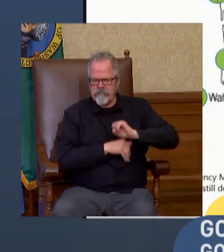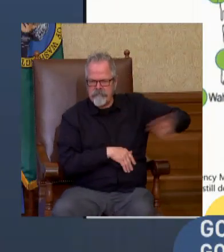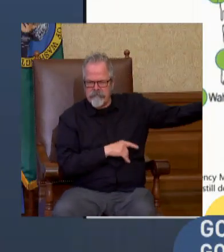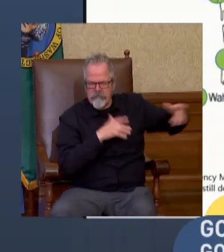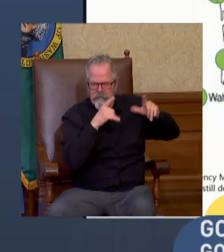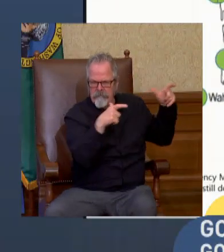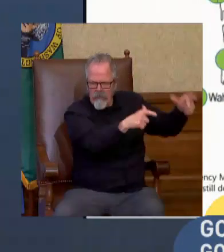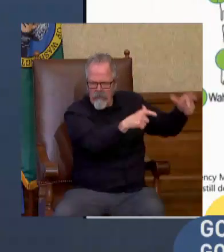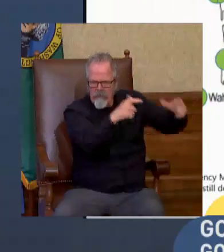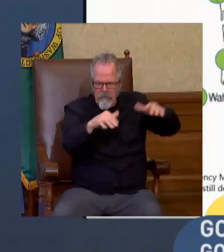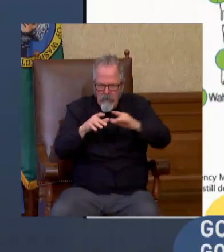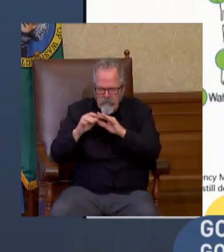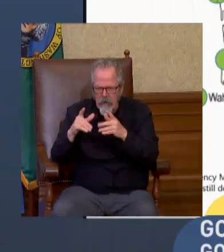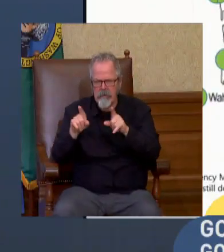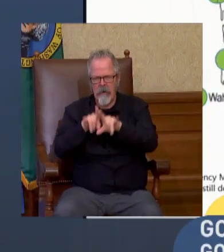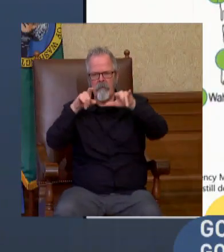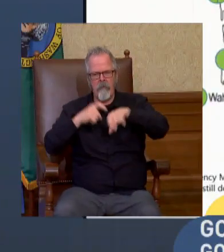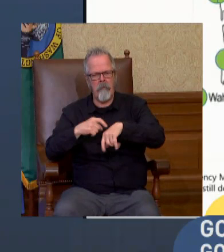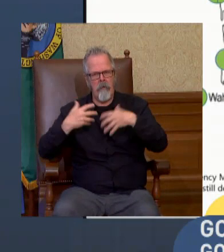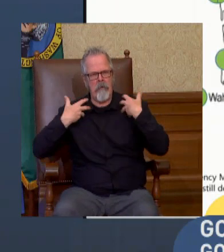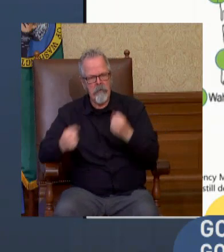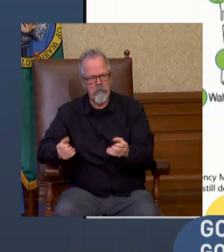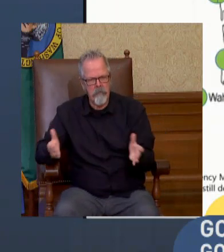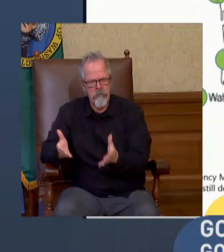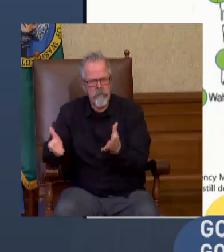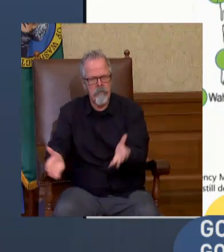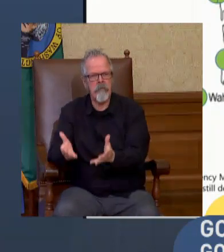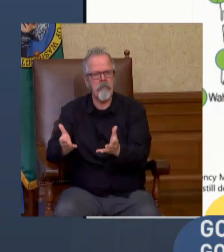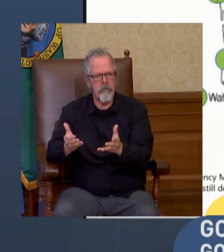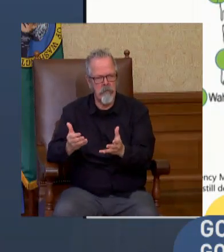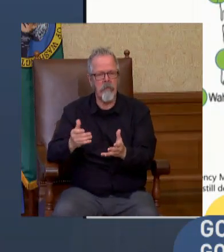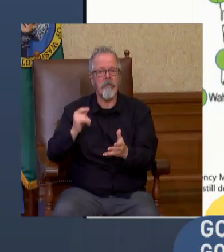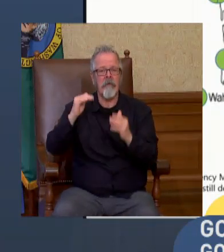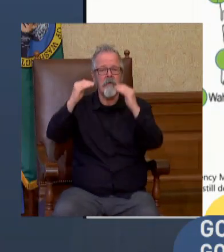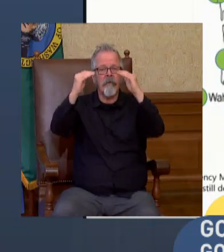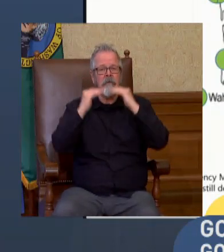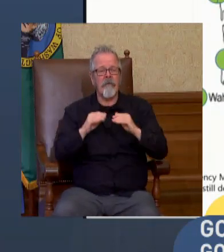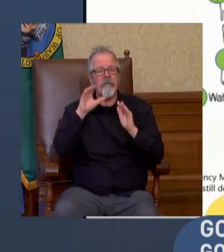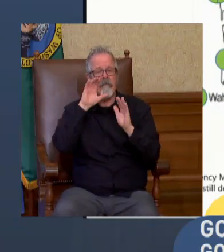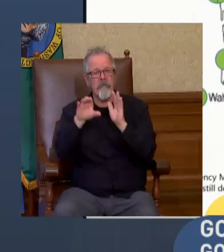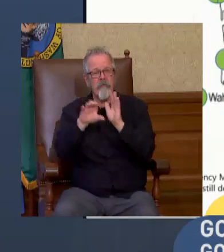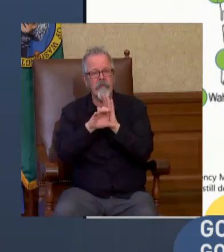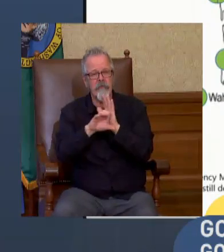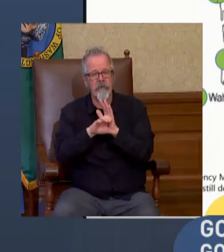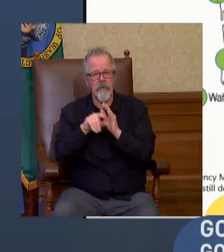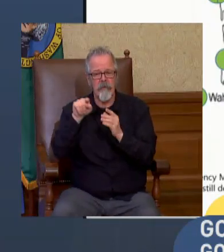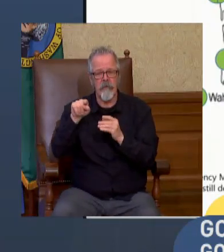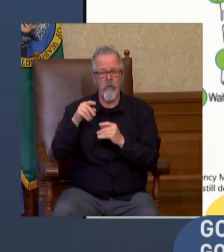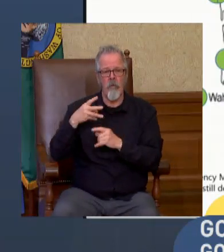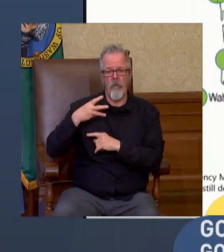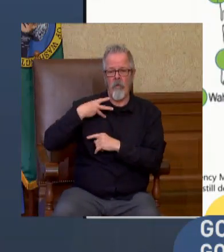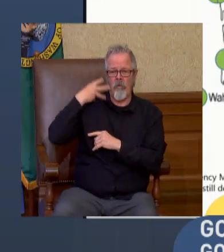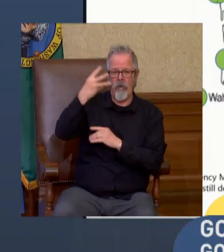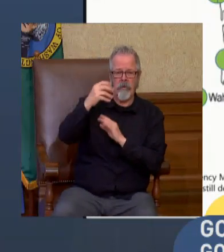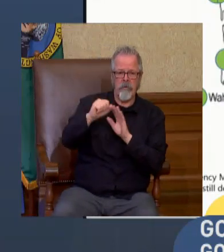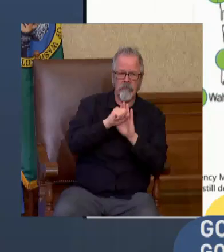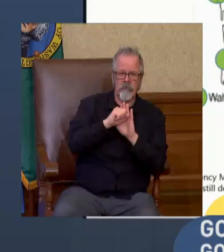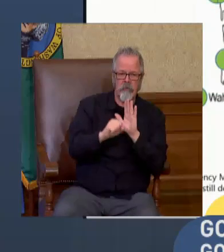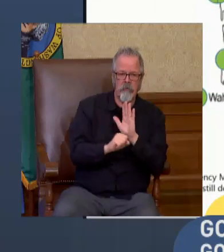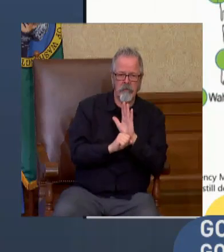we're in excess of our 50% goals in that regard is in the green. And so we